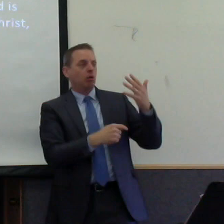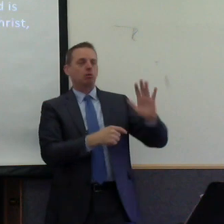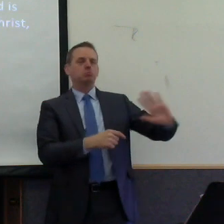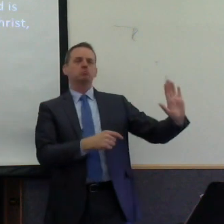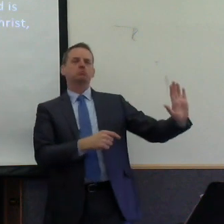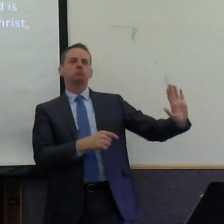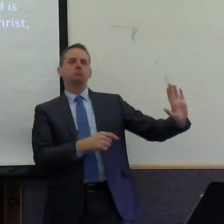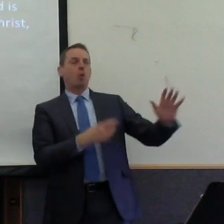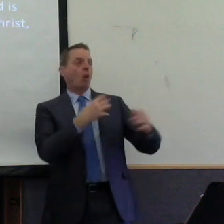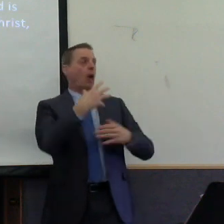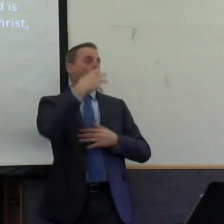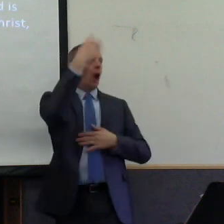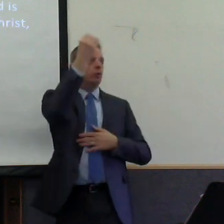Not any other man, no.